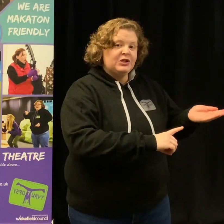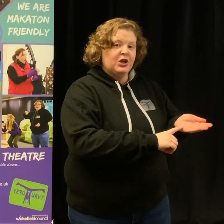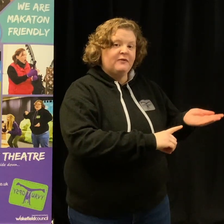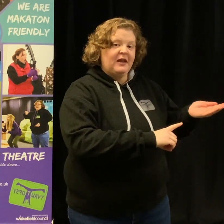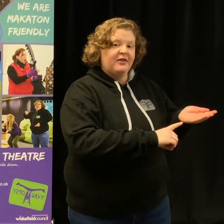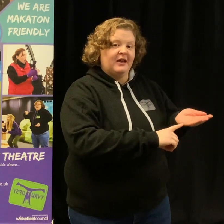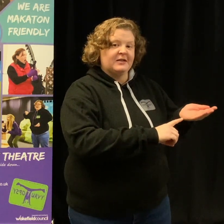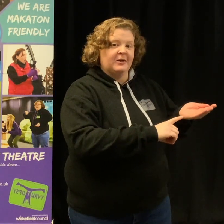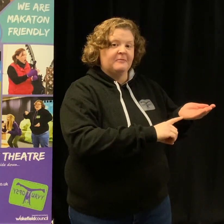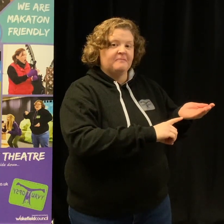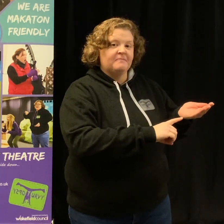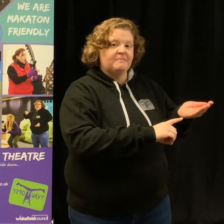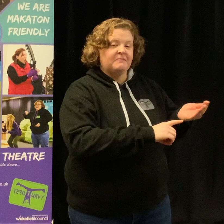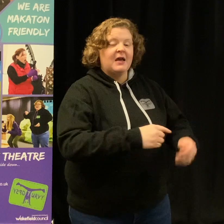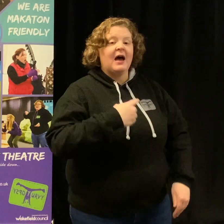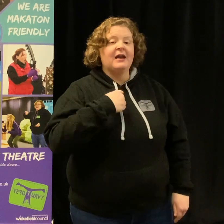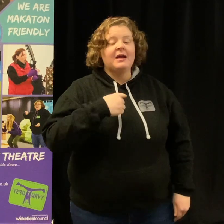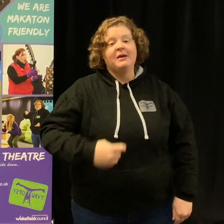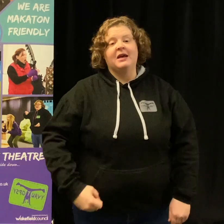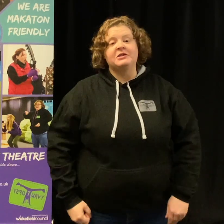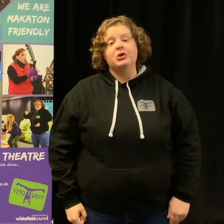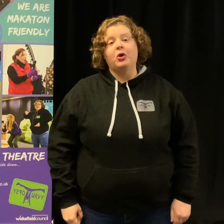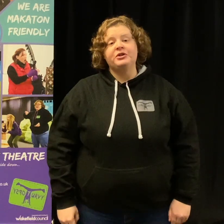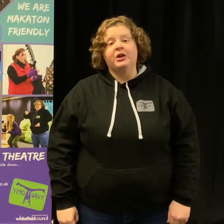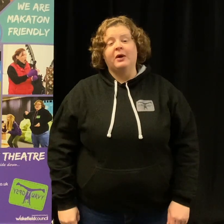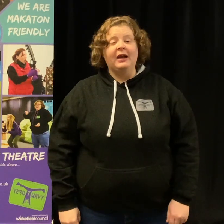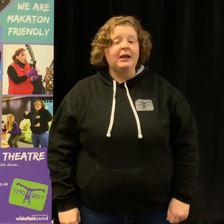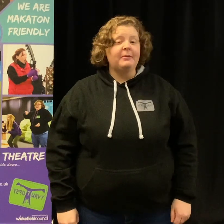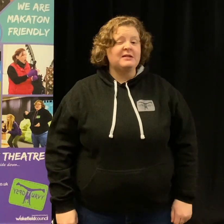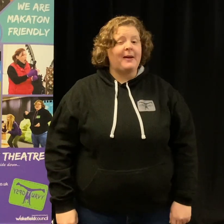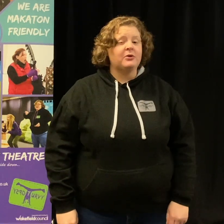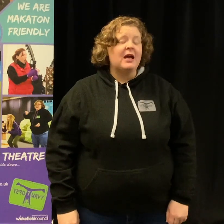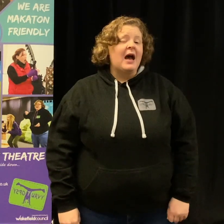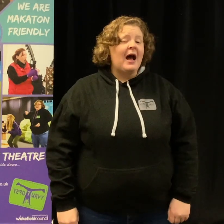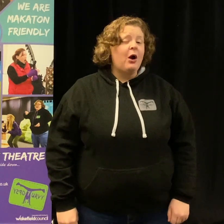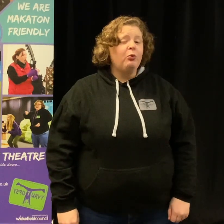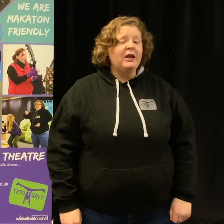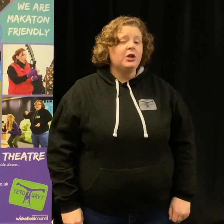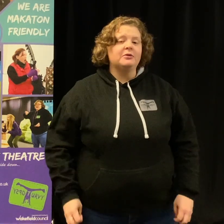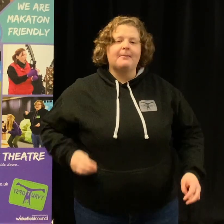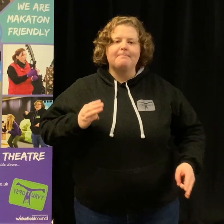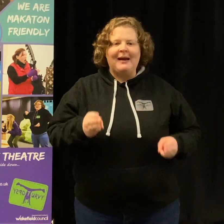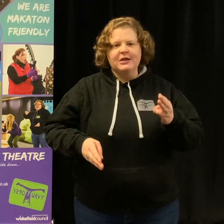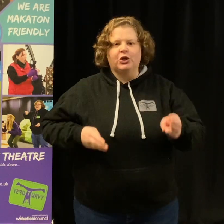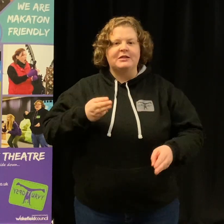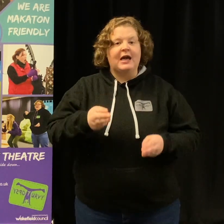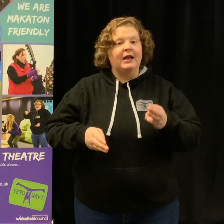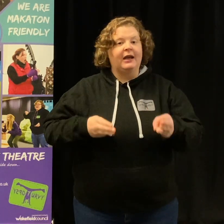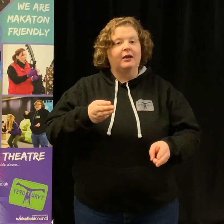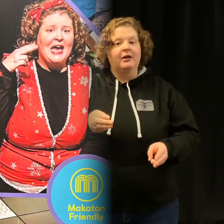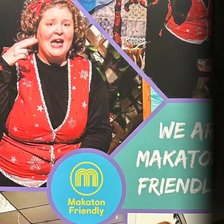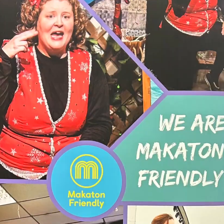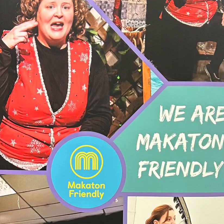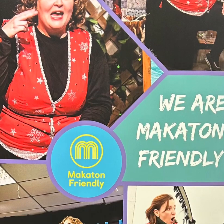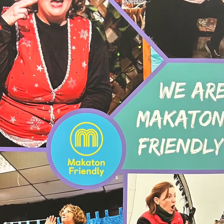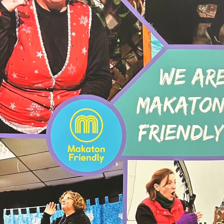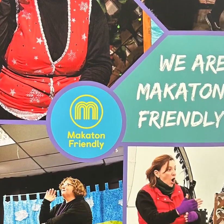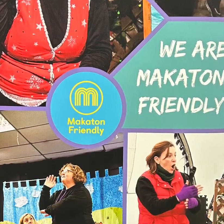Turvy Theatre, and I'm here to talk to you a little bit about how we use Makaton signing in our theatre